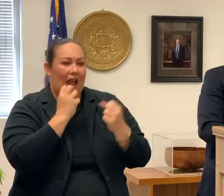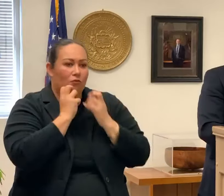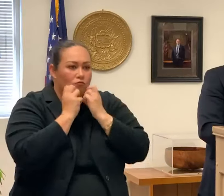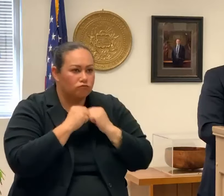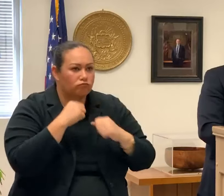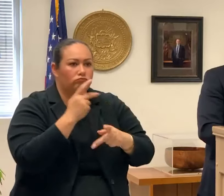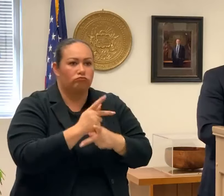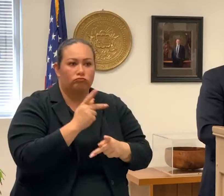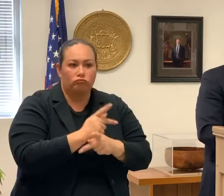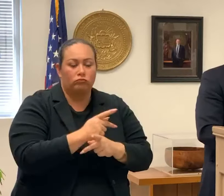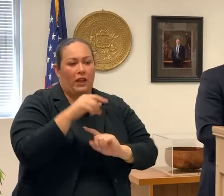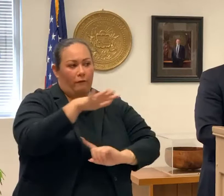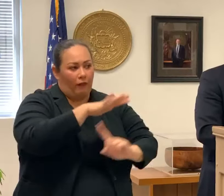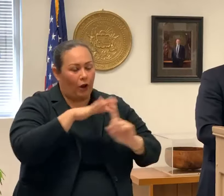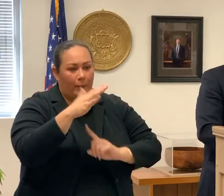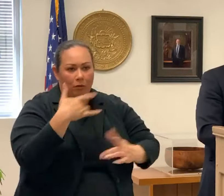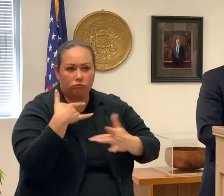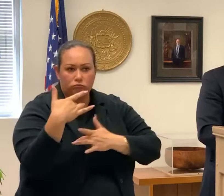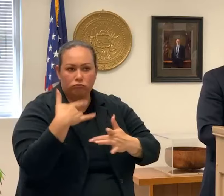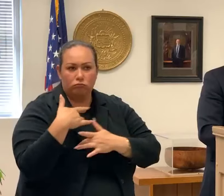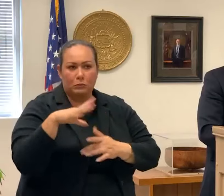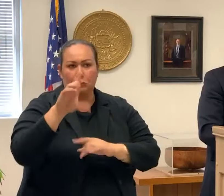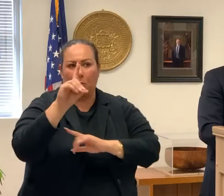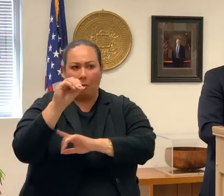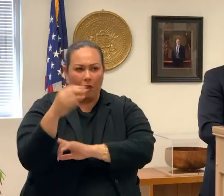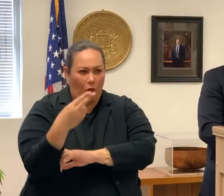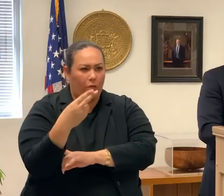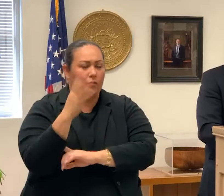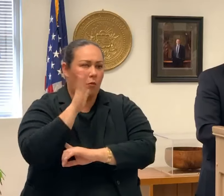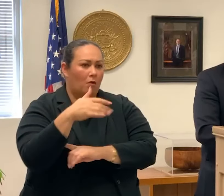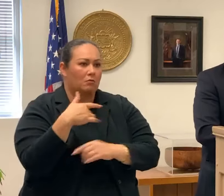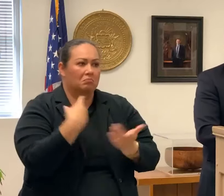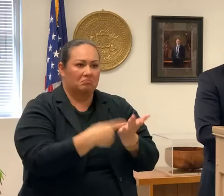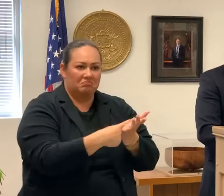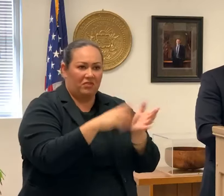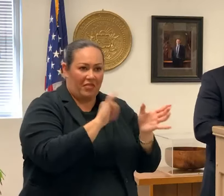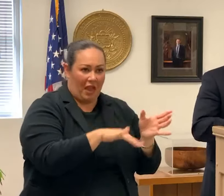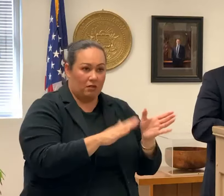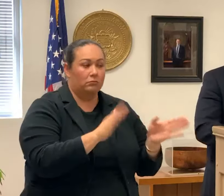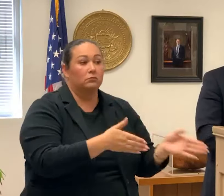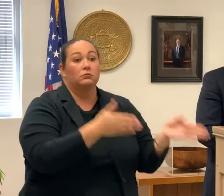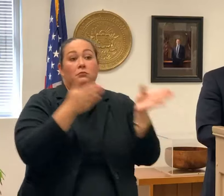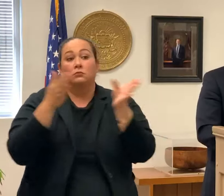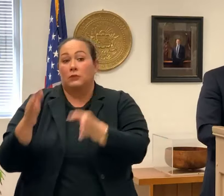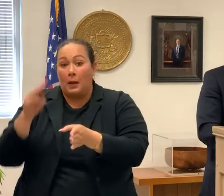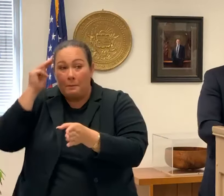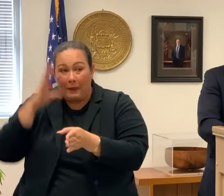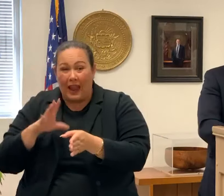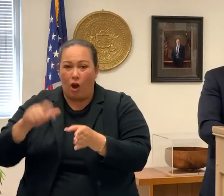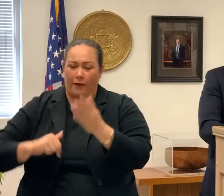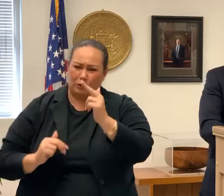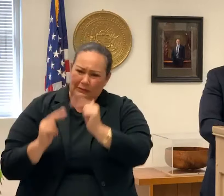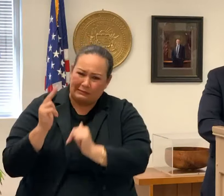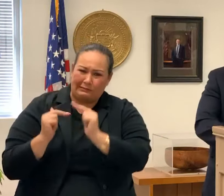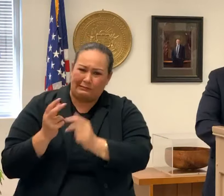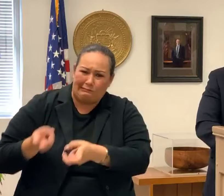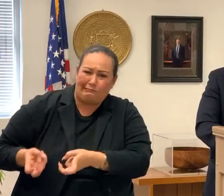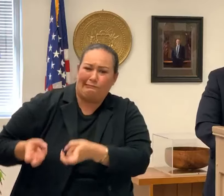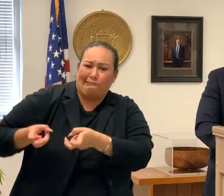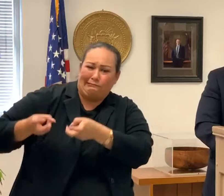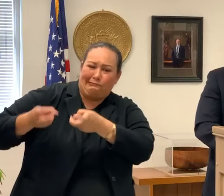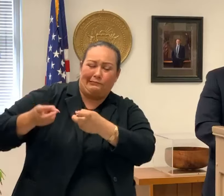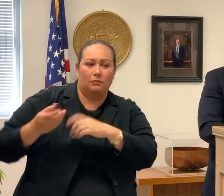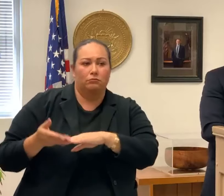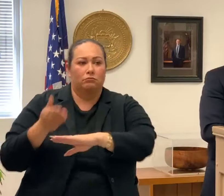environmental concerns, which our Department of Health is able to deal with. The mayor, who has to rebuild community, will be the point person for